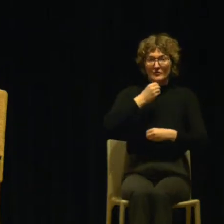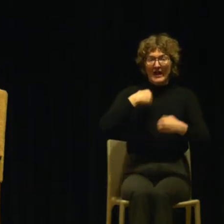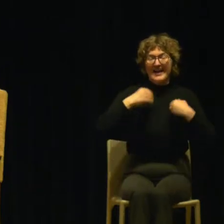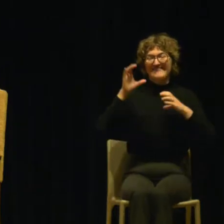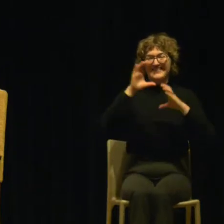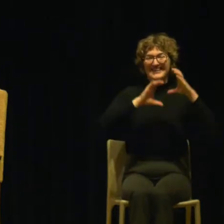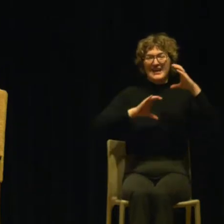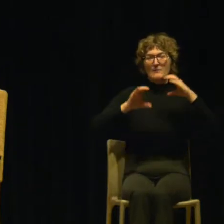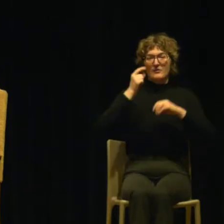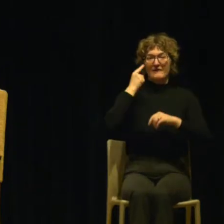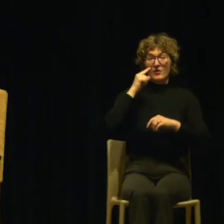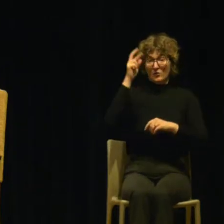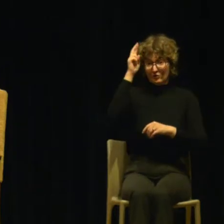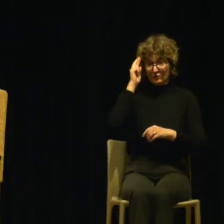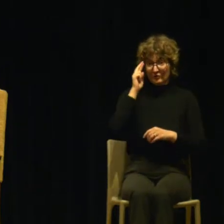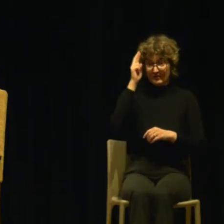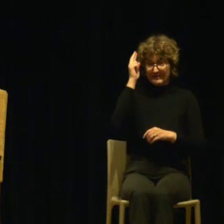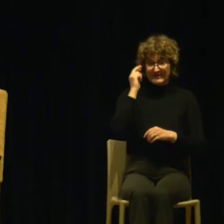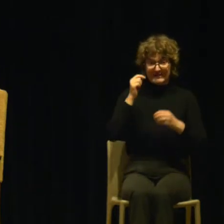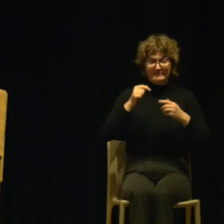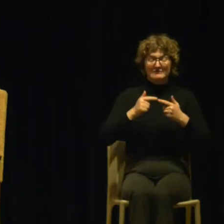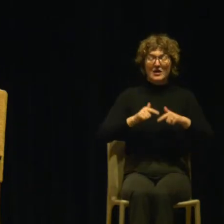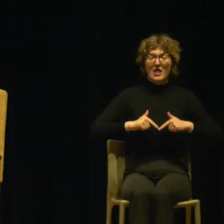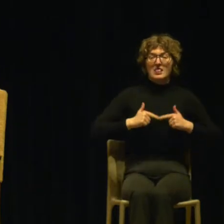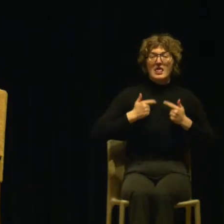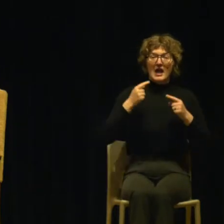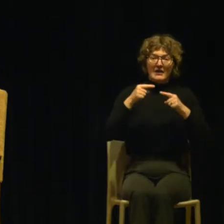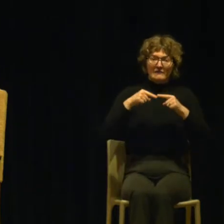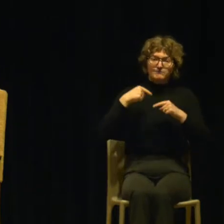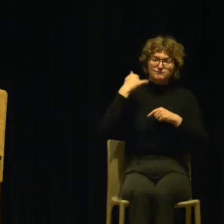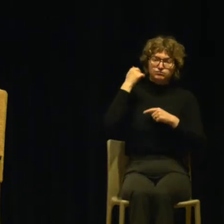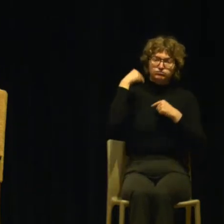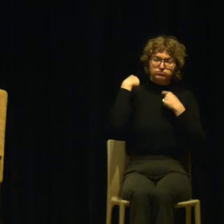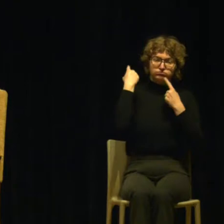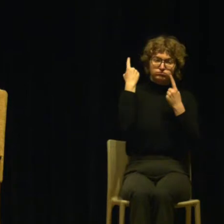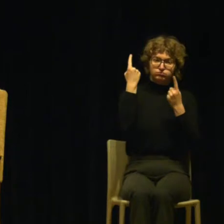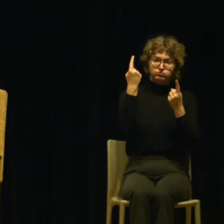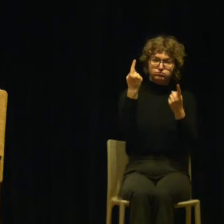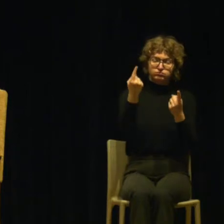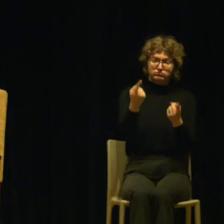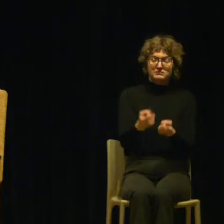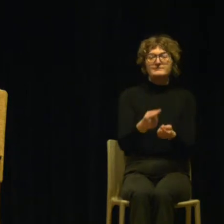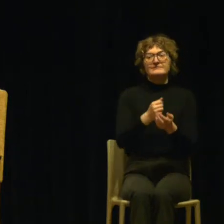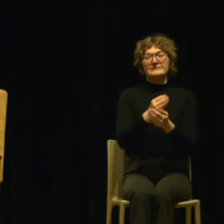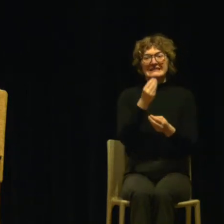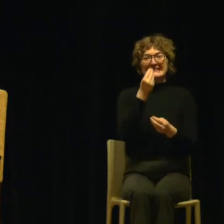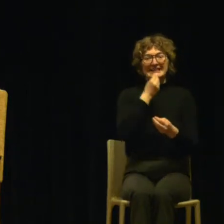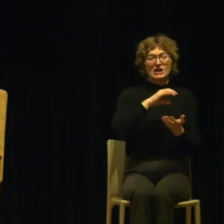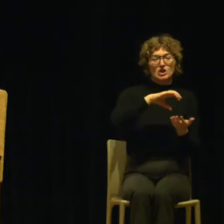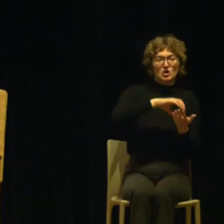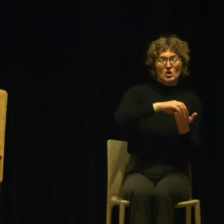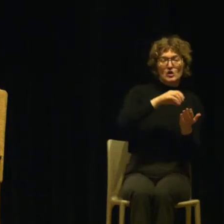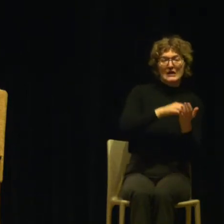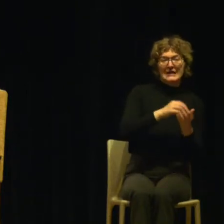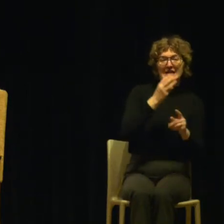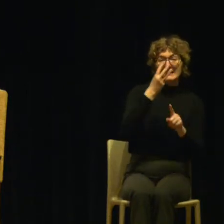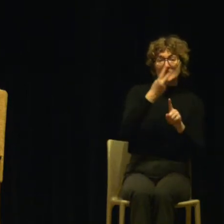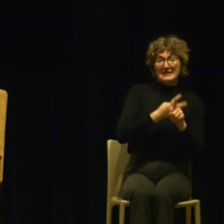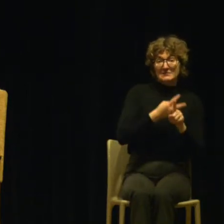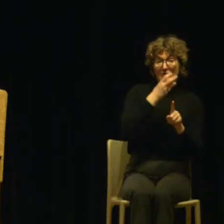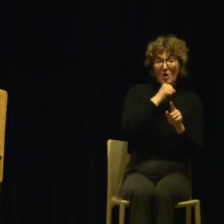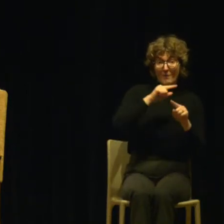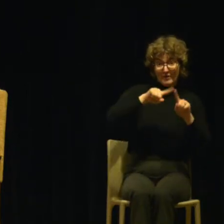in them for a reason, so that it extends their shelf life. You're not supposed to eat cookies that are 6 months old, but you